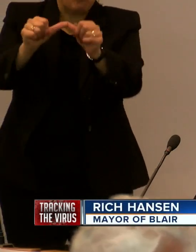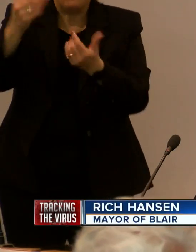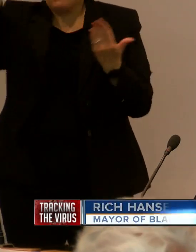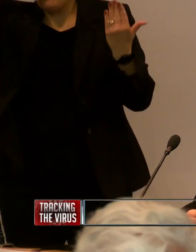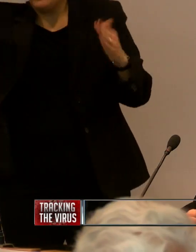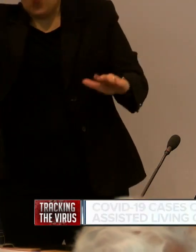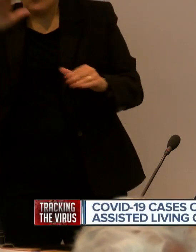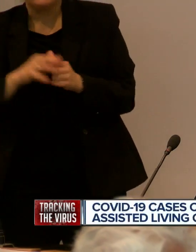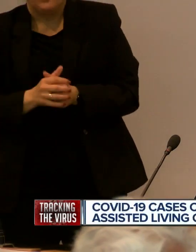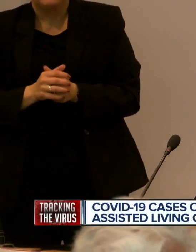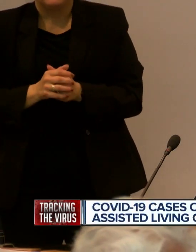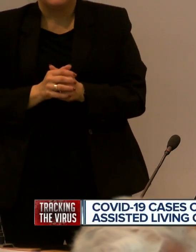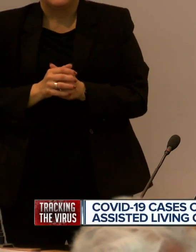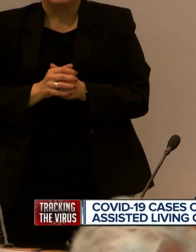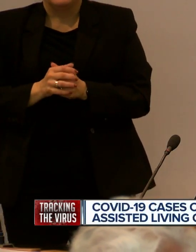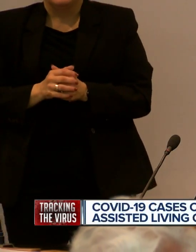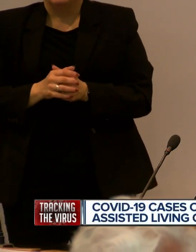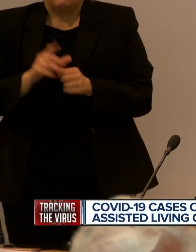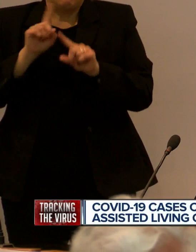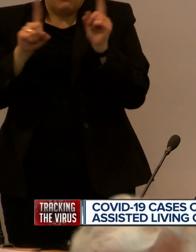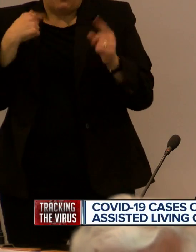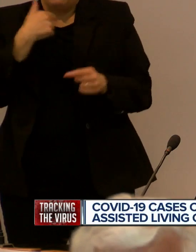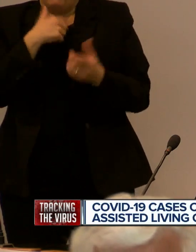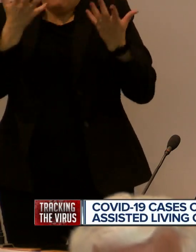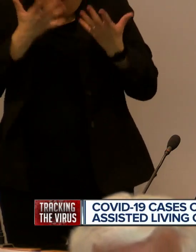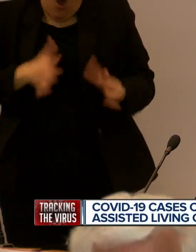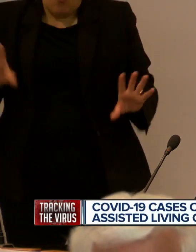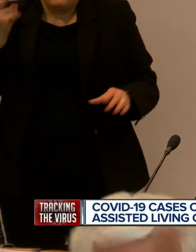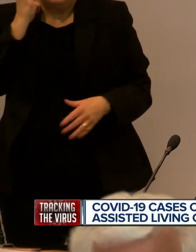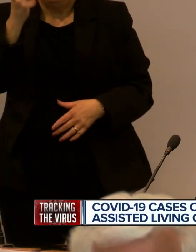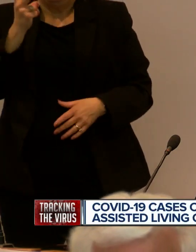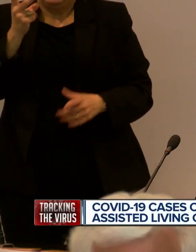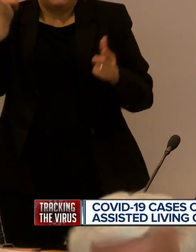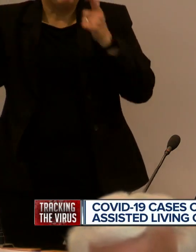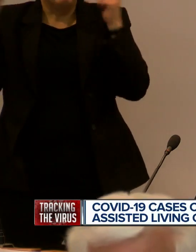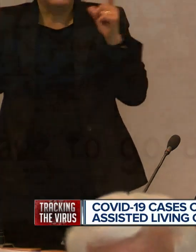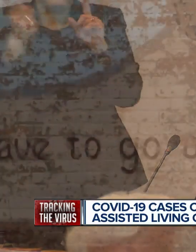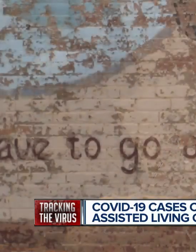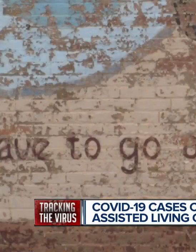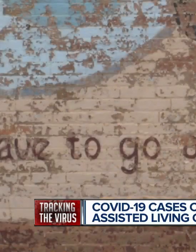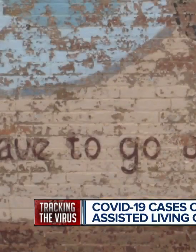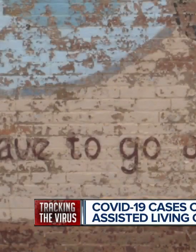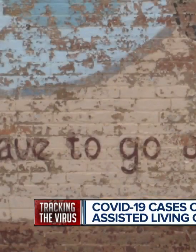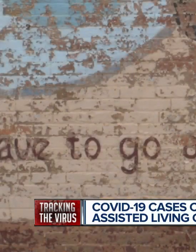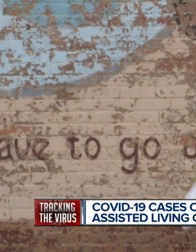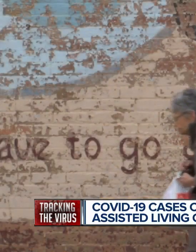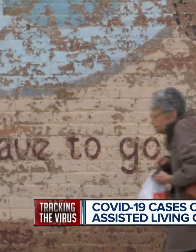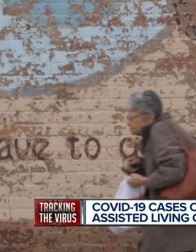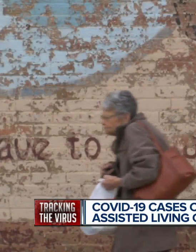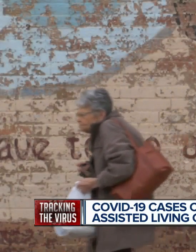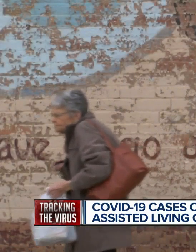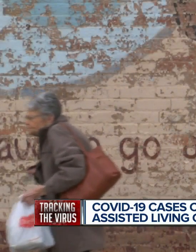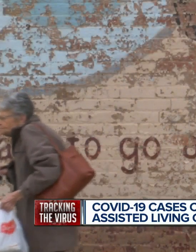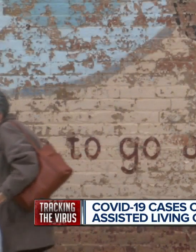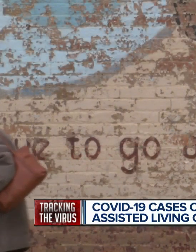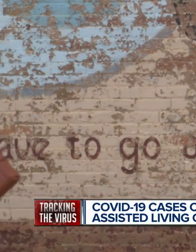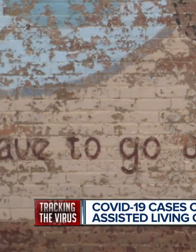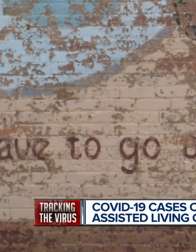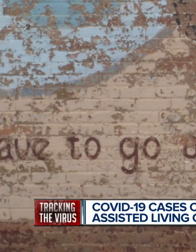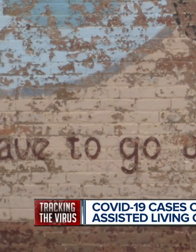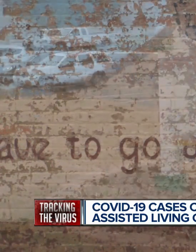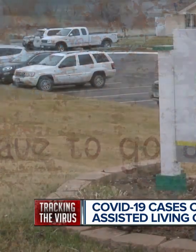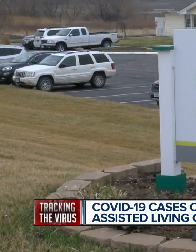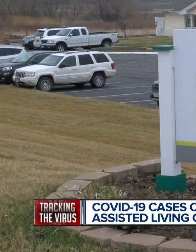But it's had a huge impact already economically on the country as well as Blair. Five confirmed cases of COVID